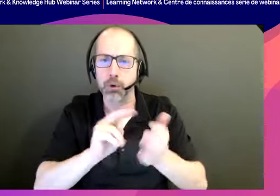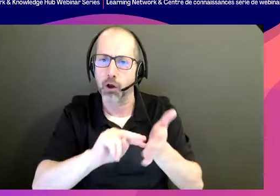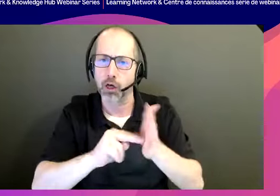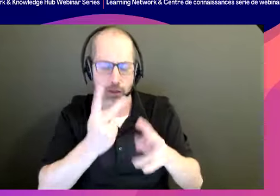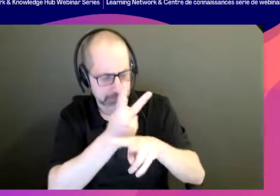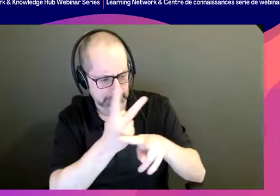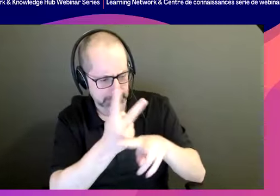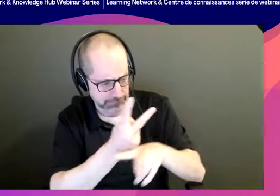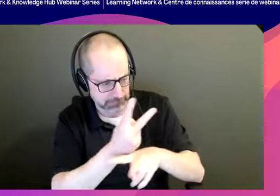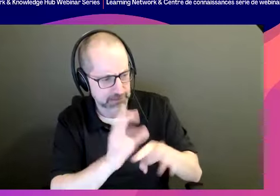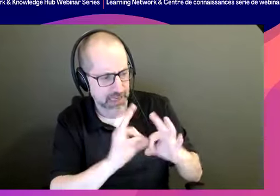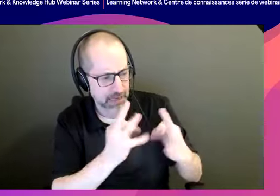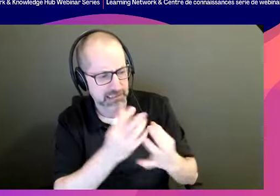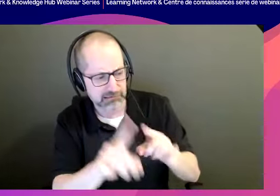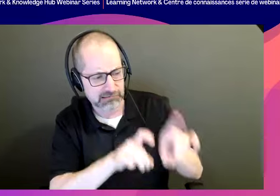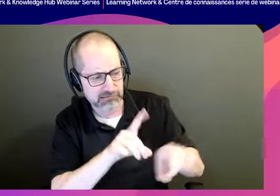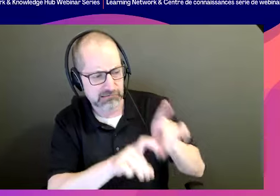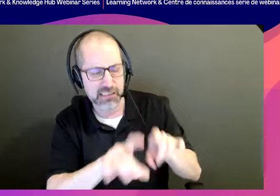from the families.